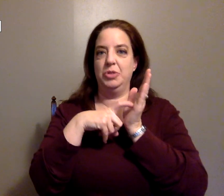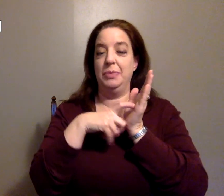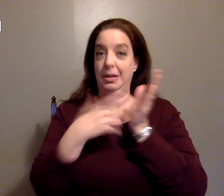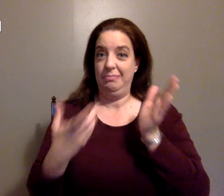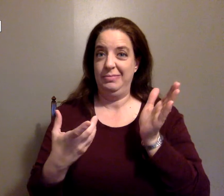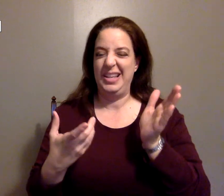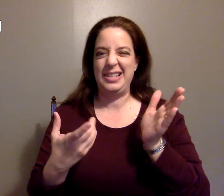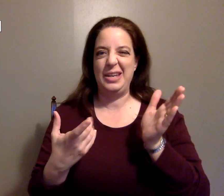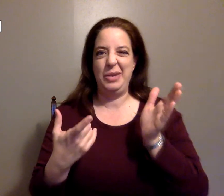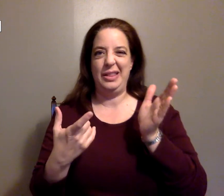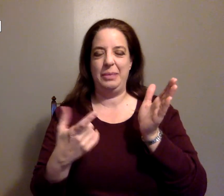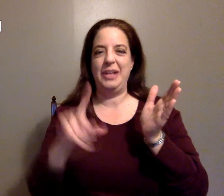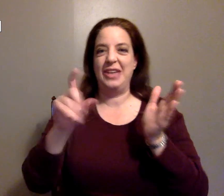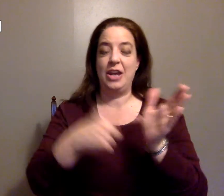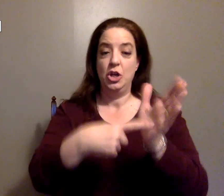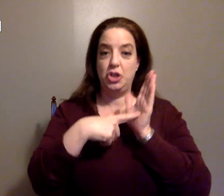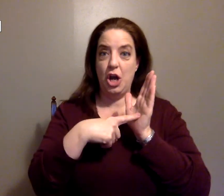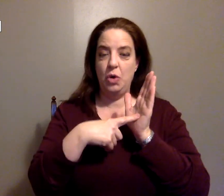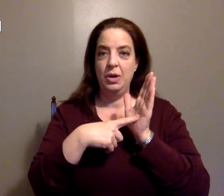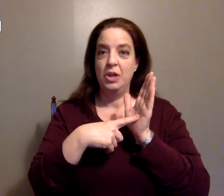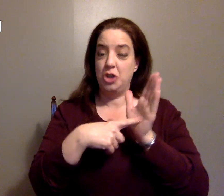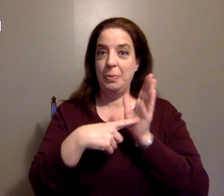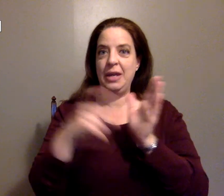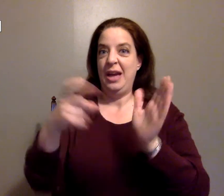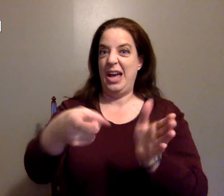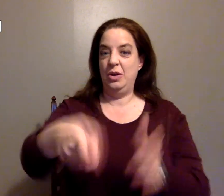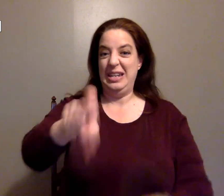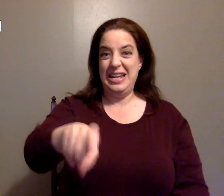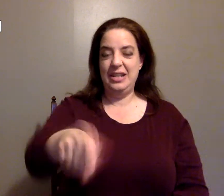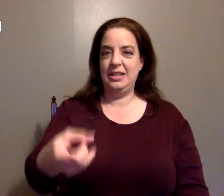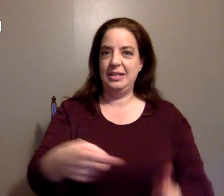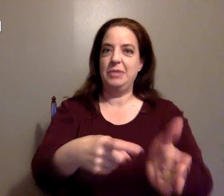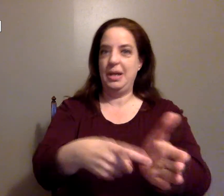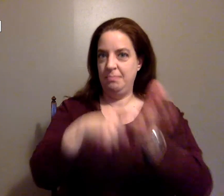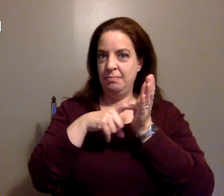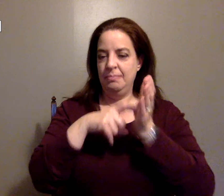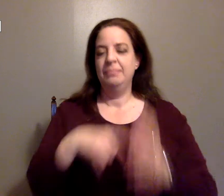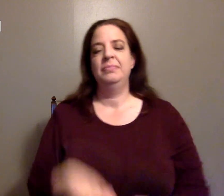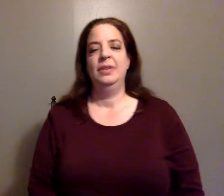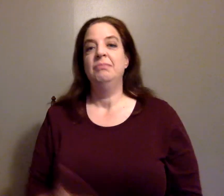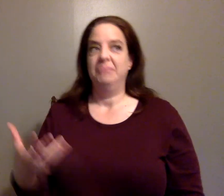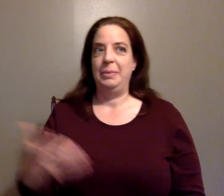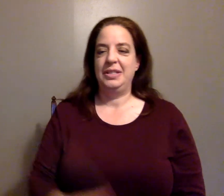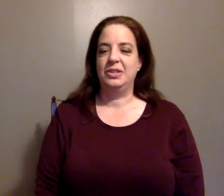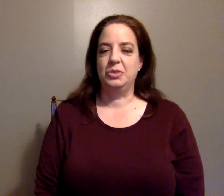me. That's kind of what I think about. It's like show me, and need at the same time. That makes sense. It's